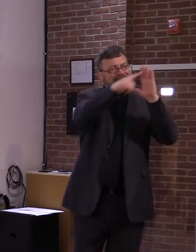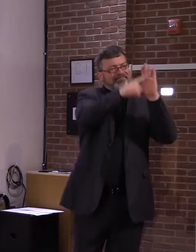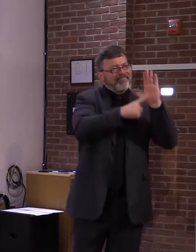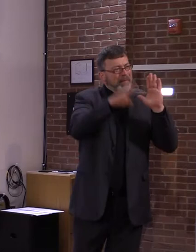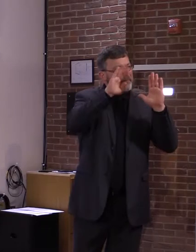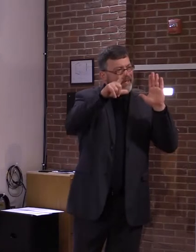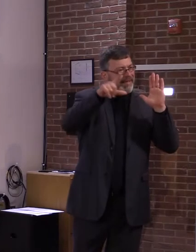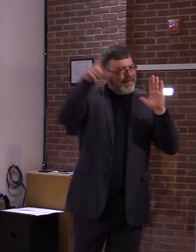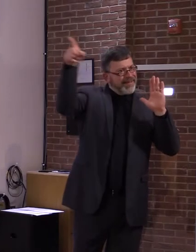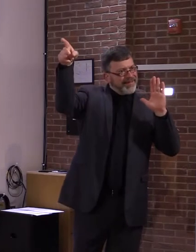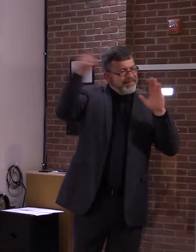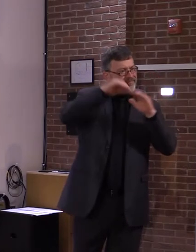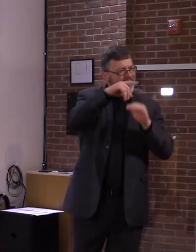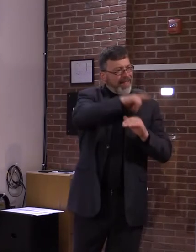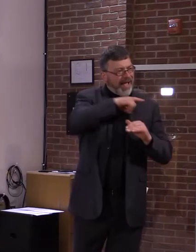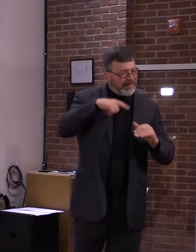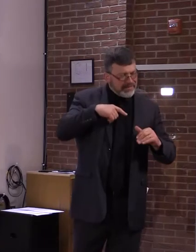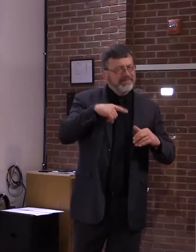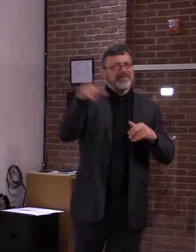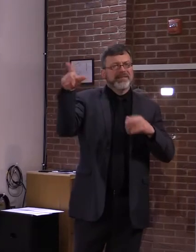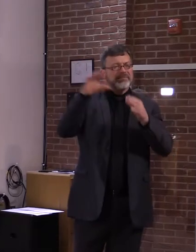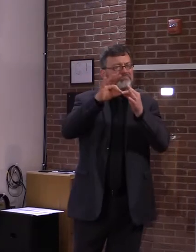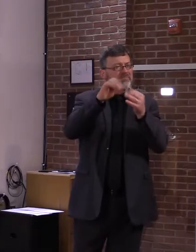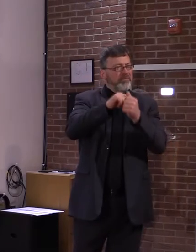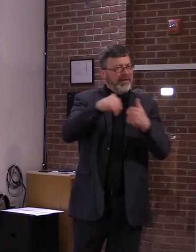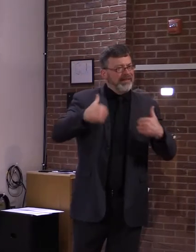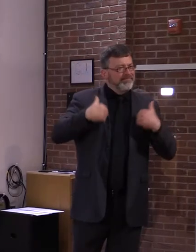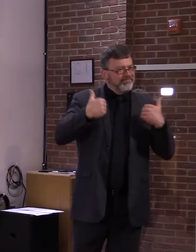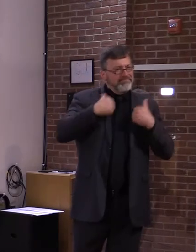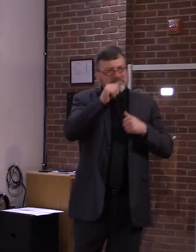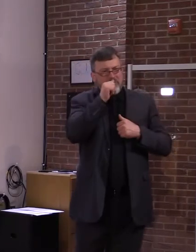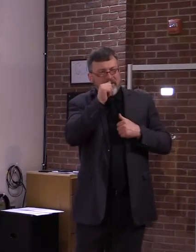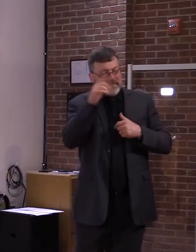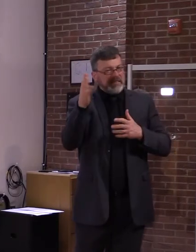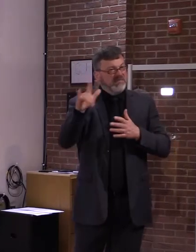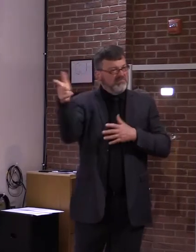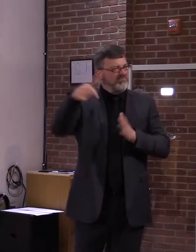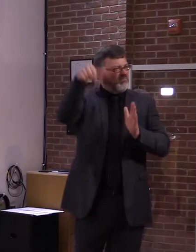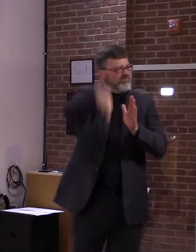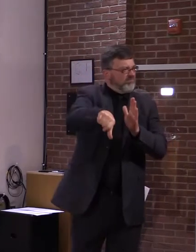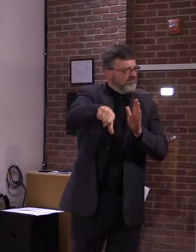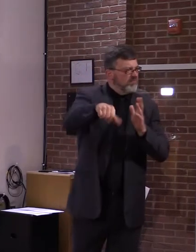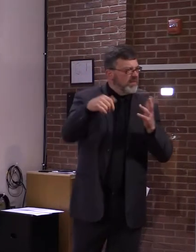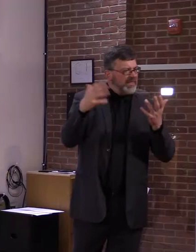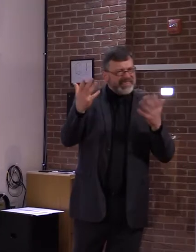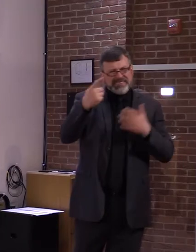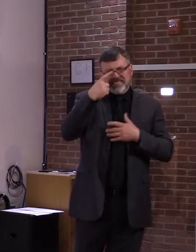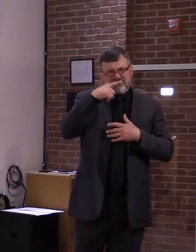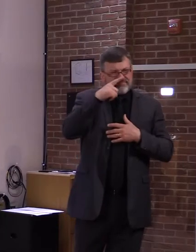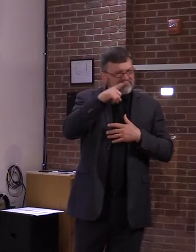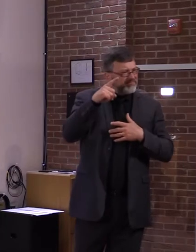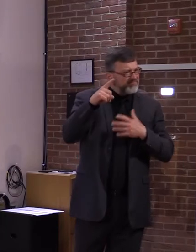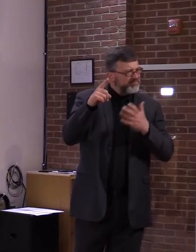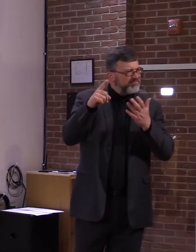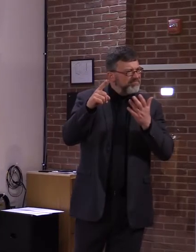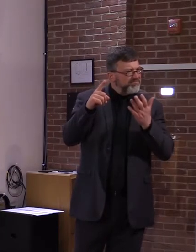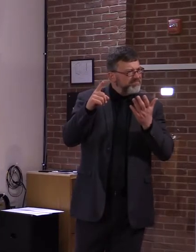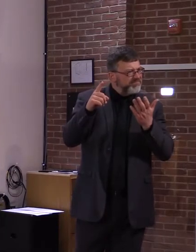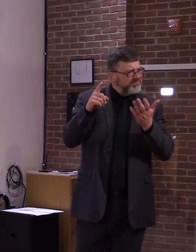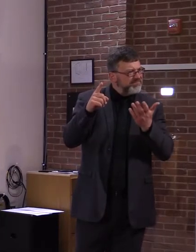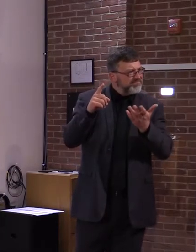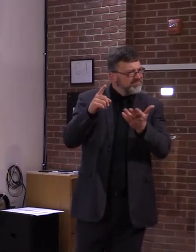vetoed the measure, and you previously said that you err on the side of transparency, but state police still have this policy in place where they're